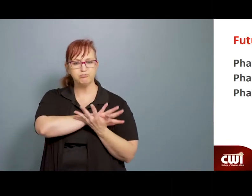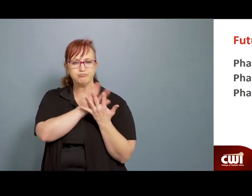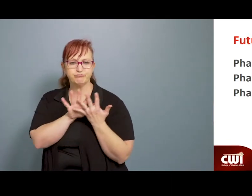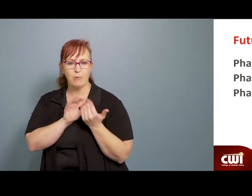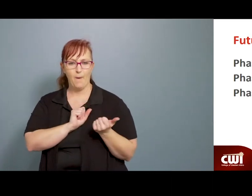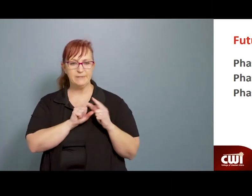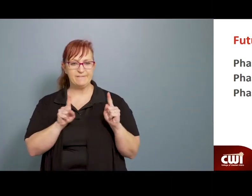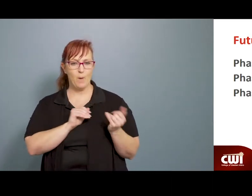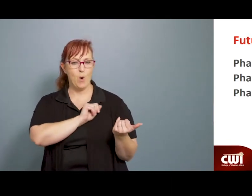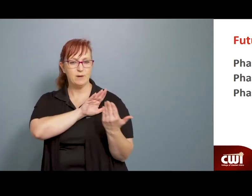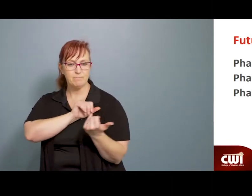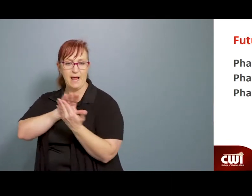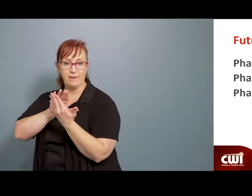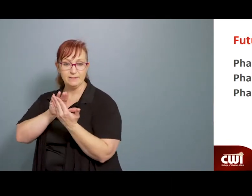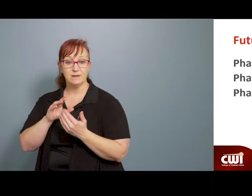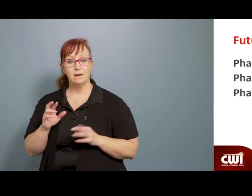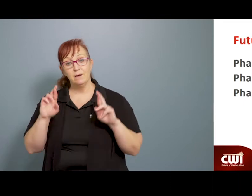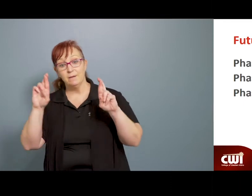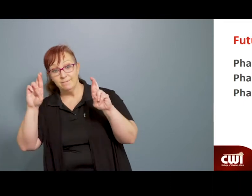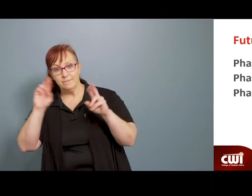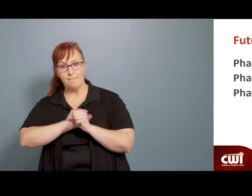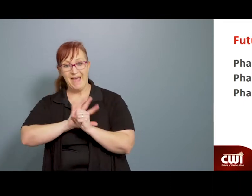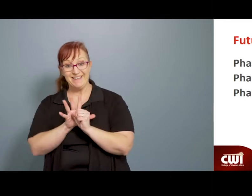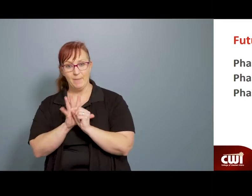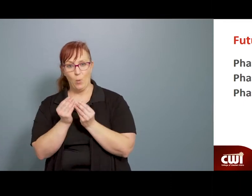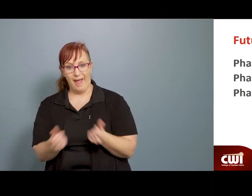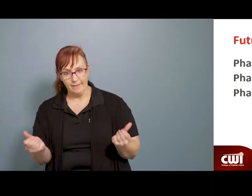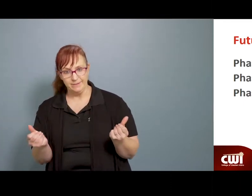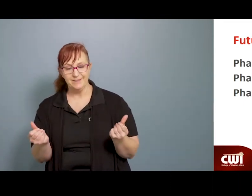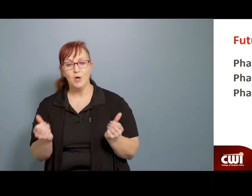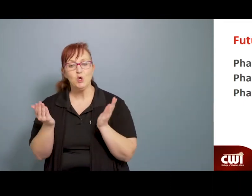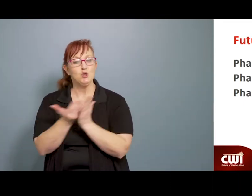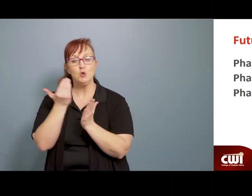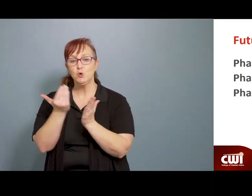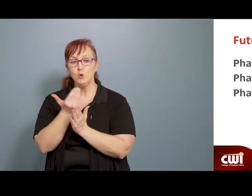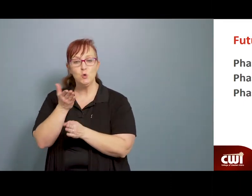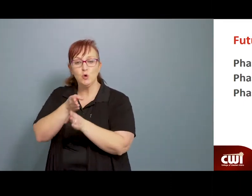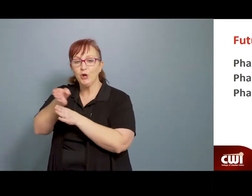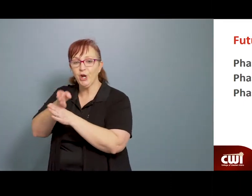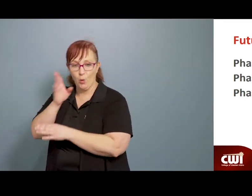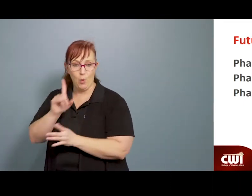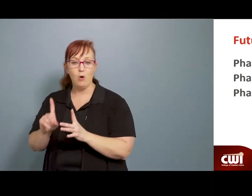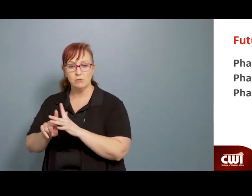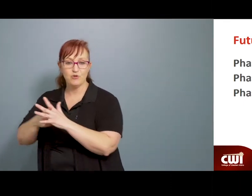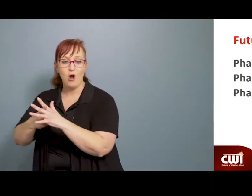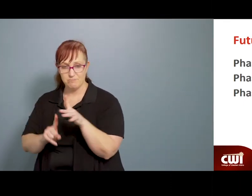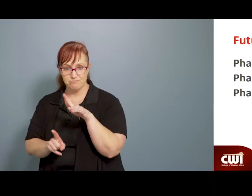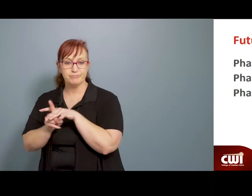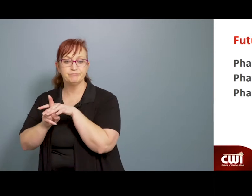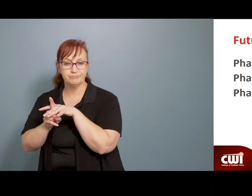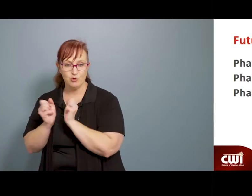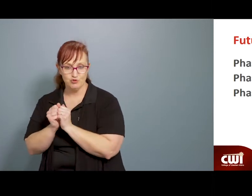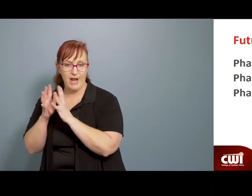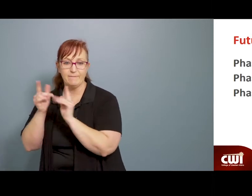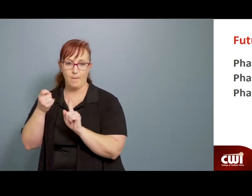eventually the pandemic will end and there will be new careers that emerge from that pandemic. So